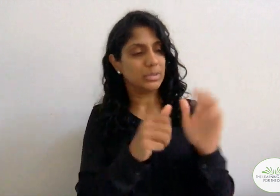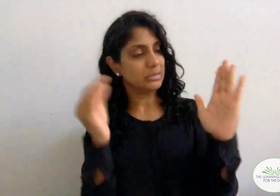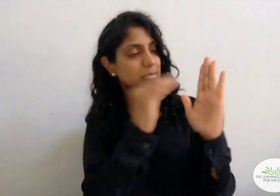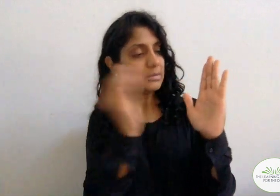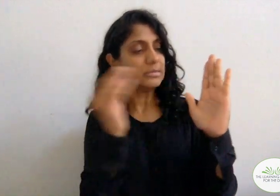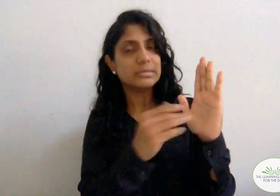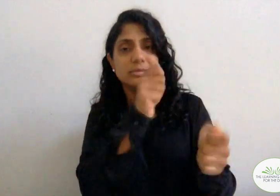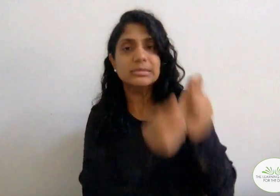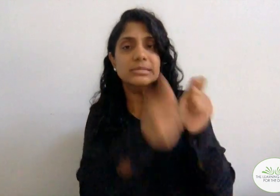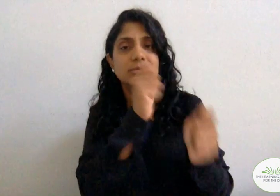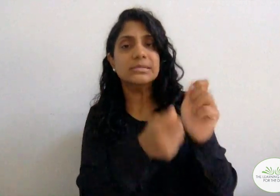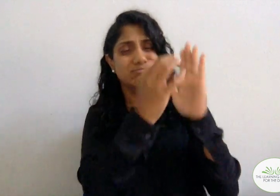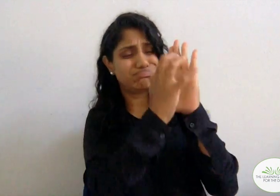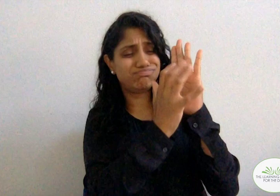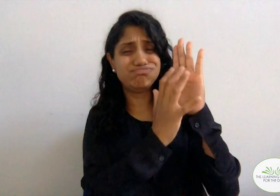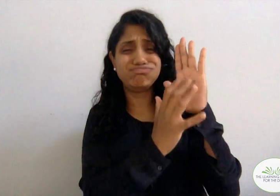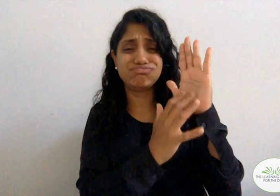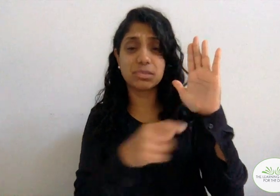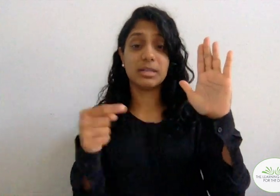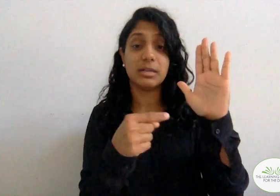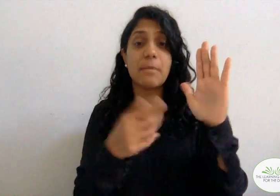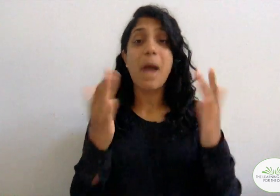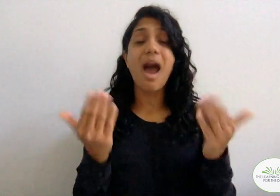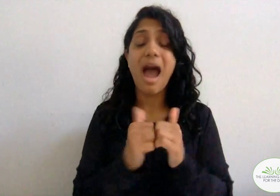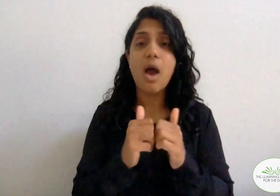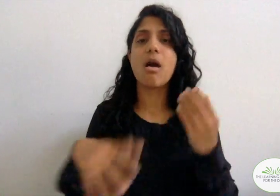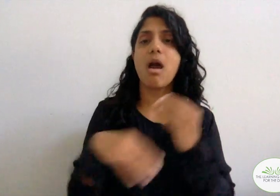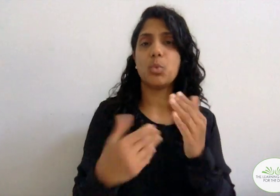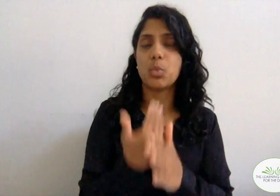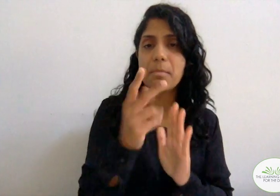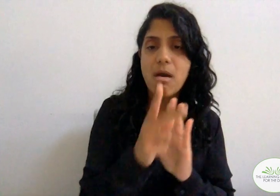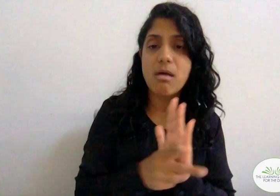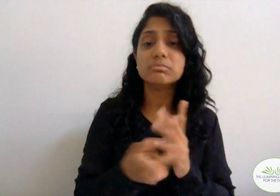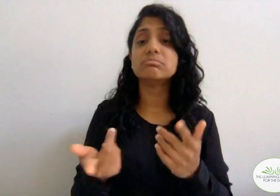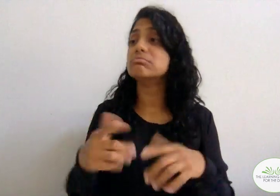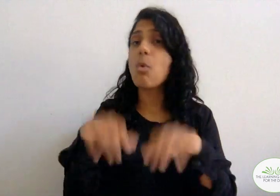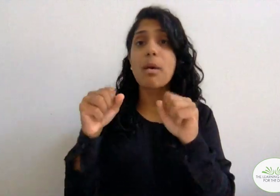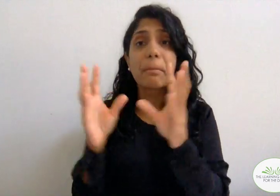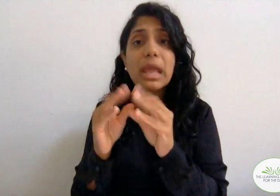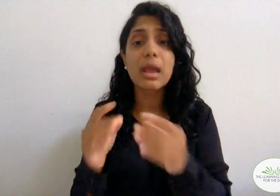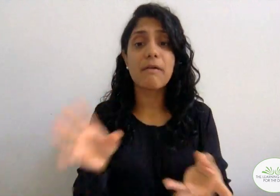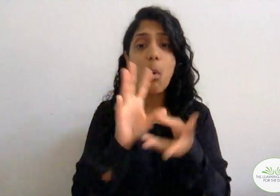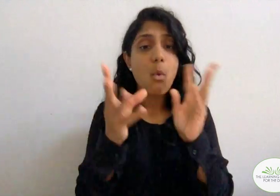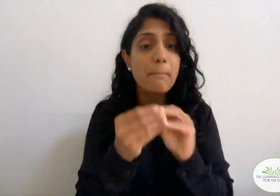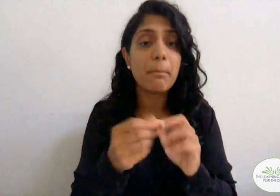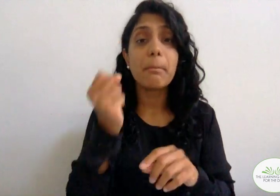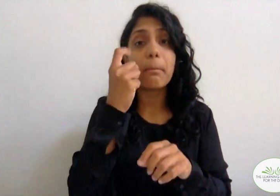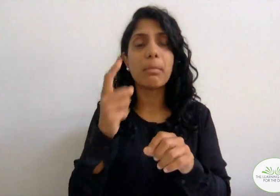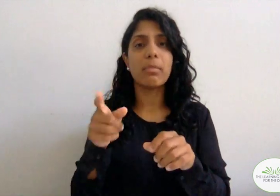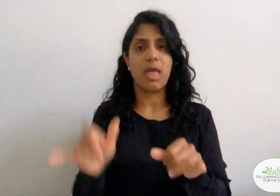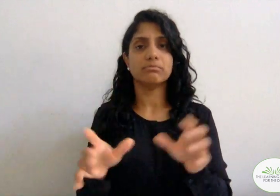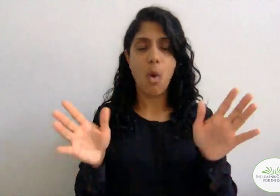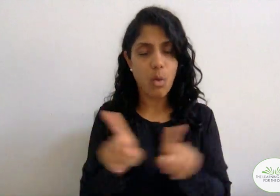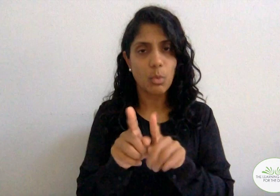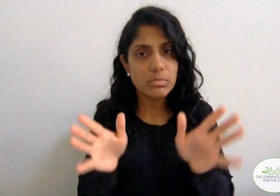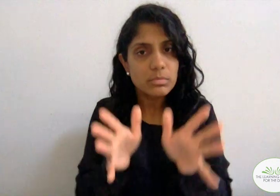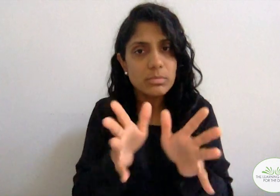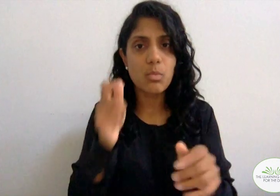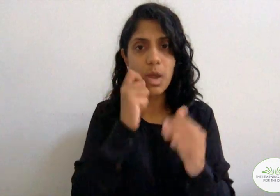inclusive. This is an initial and therefore dynamic document. New versions will be released as we hold meetings